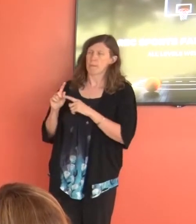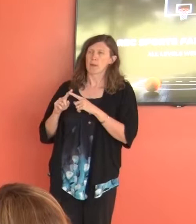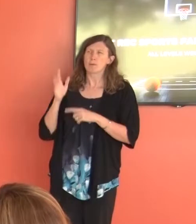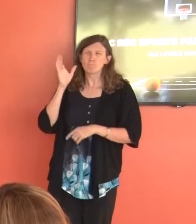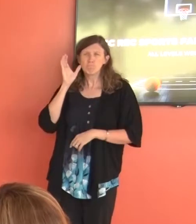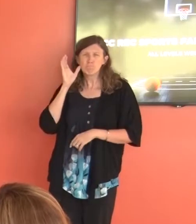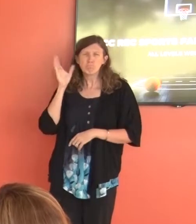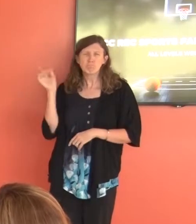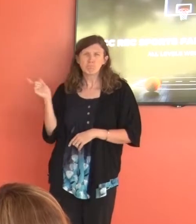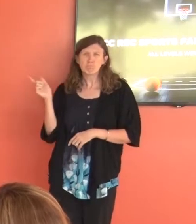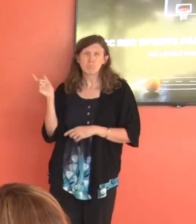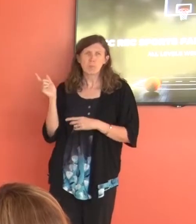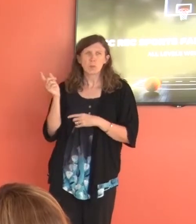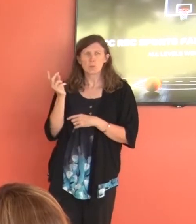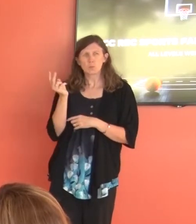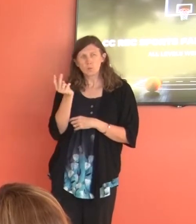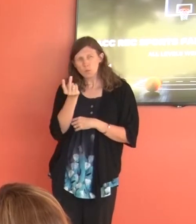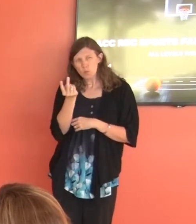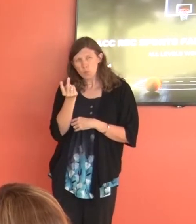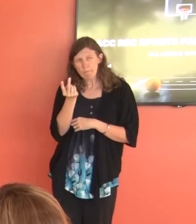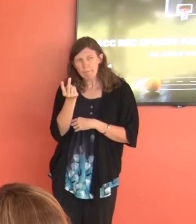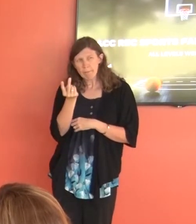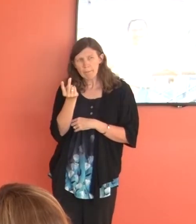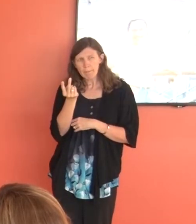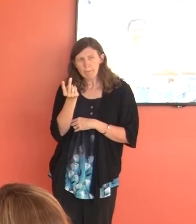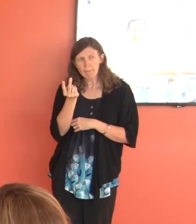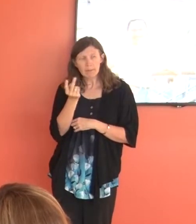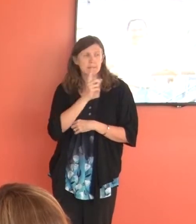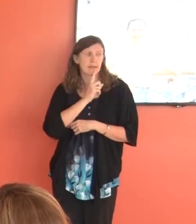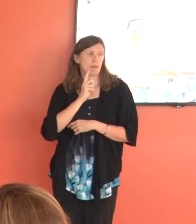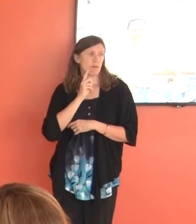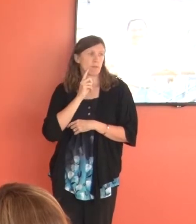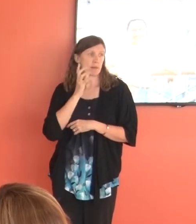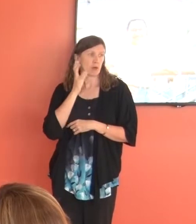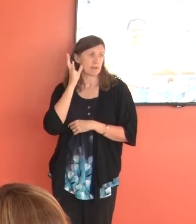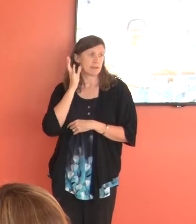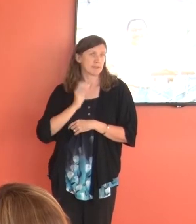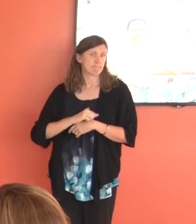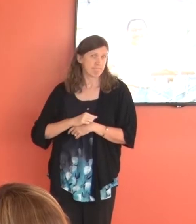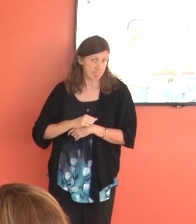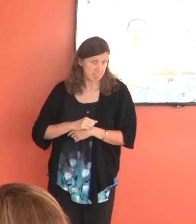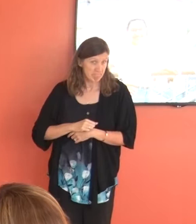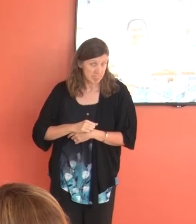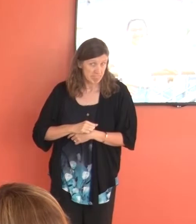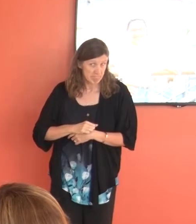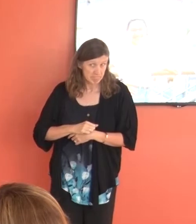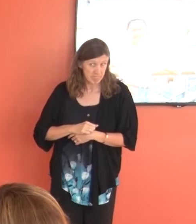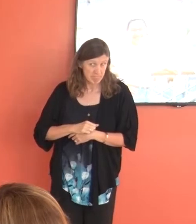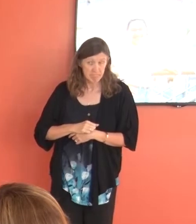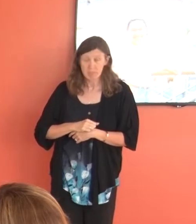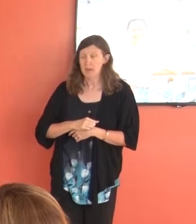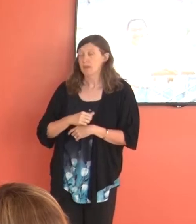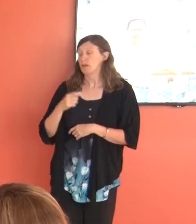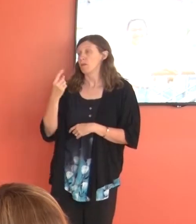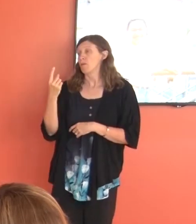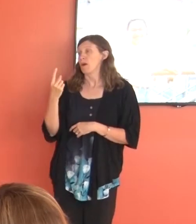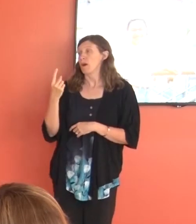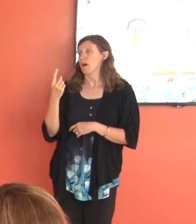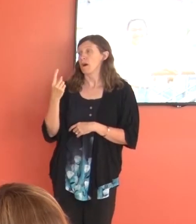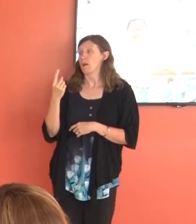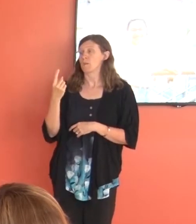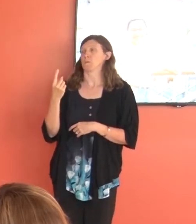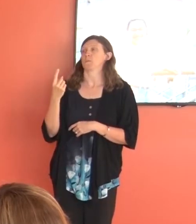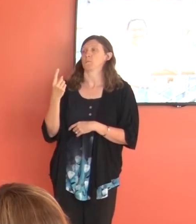two of those panelists are single parents. And one of the things that